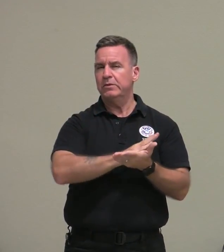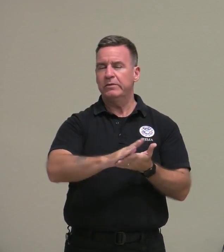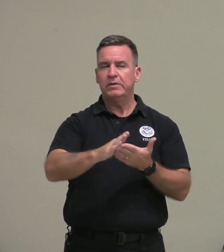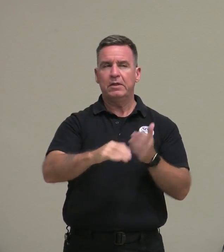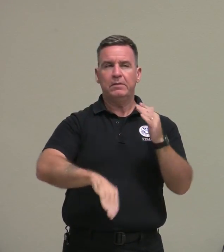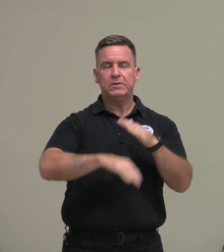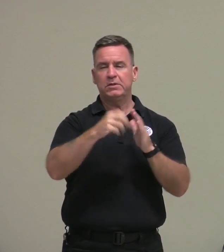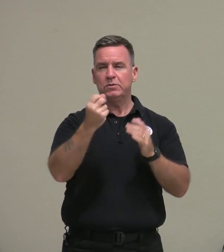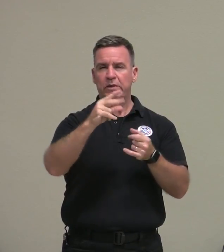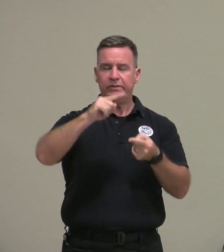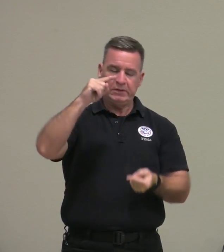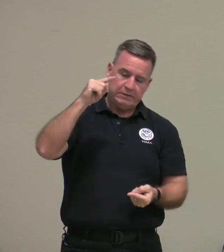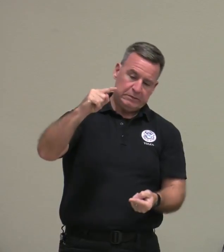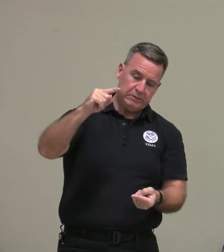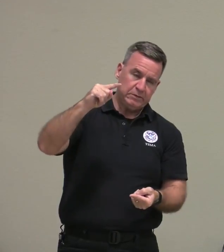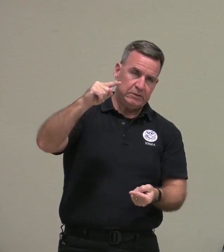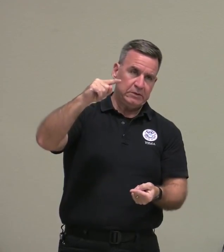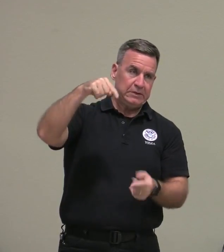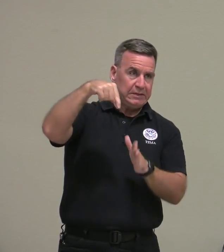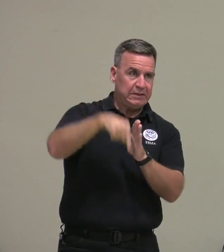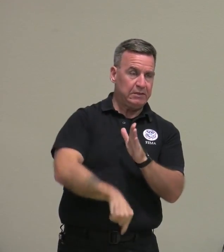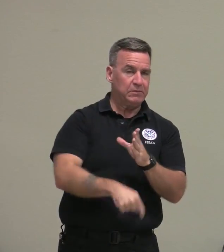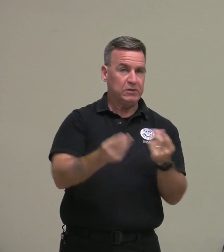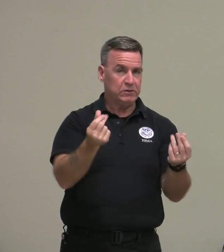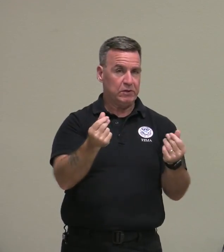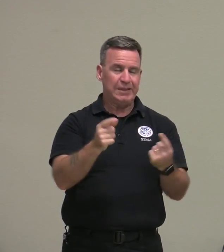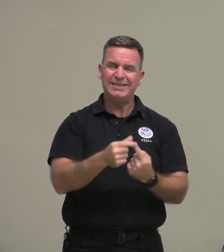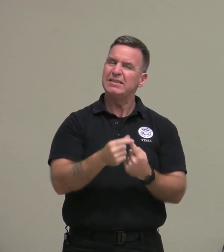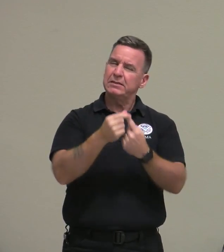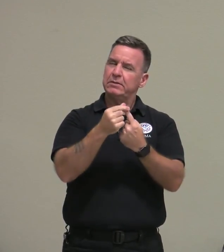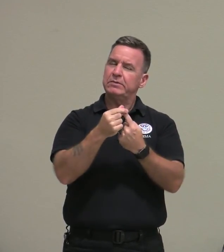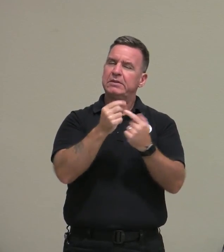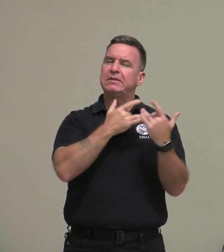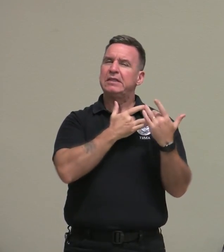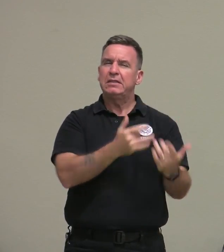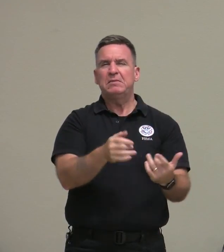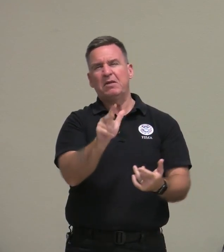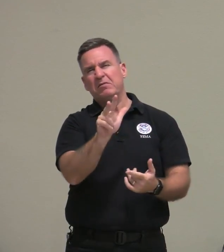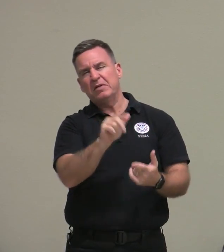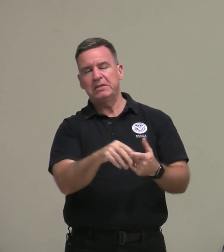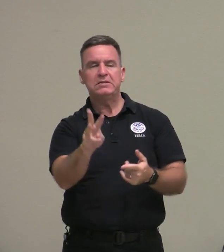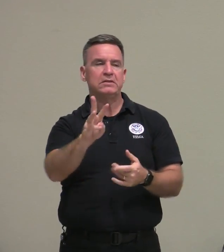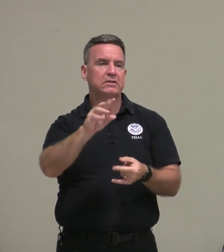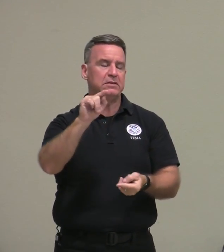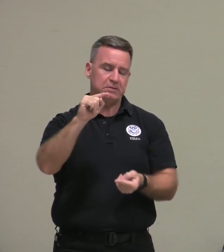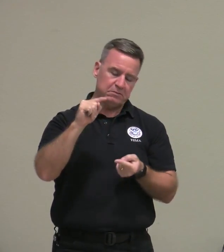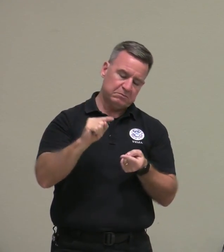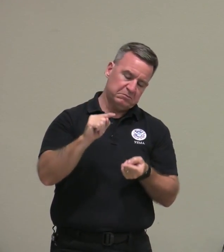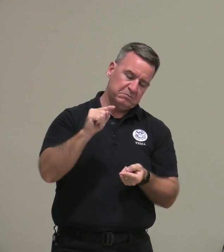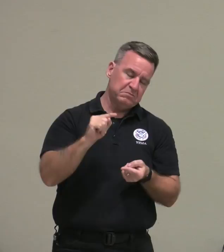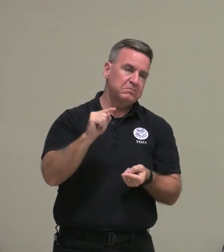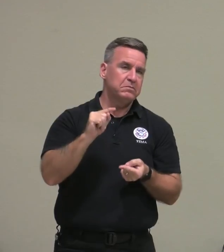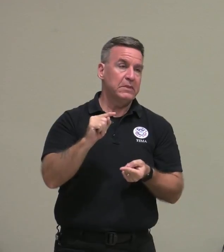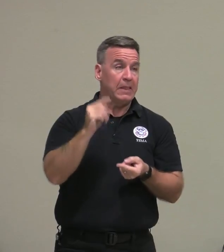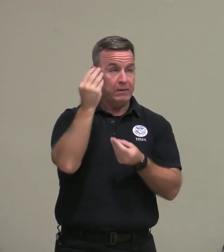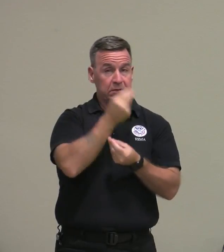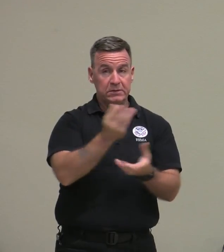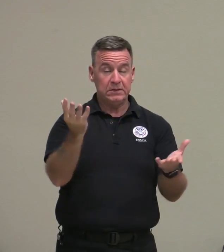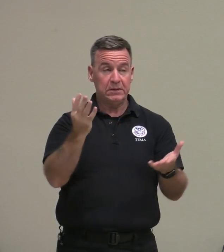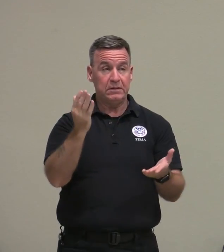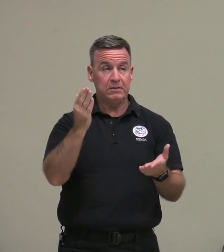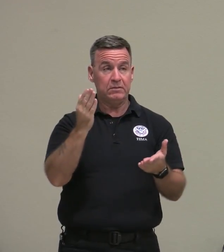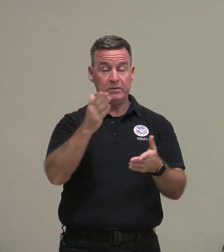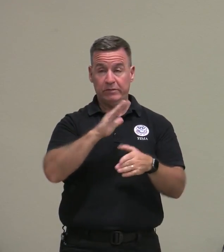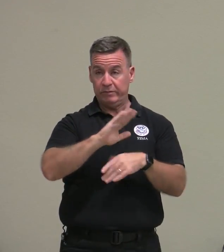up to 12 inches of soil. That's the exception. It's usually about three to six inches of soil. I will tell you, at the